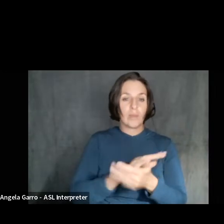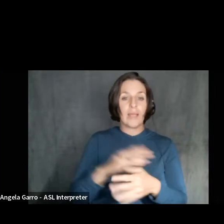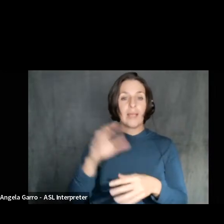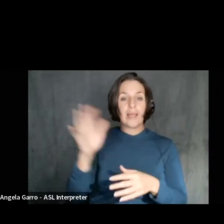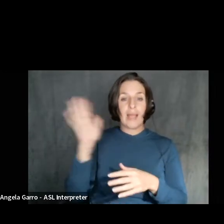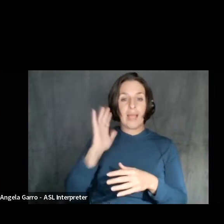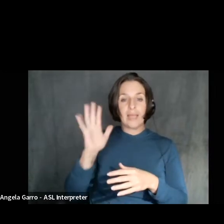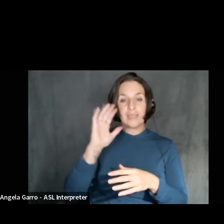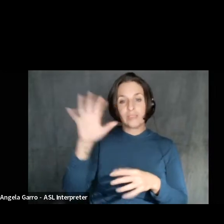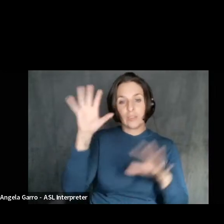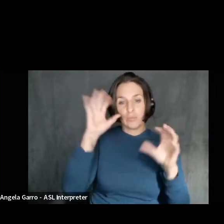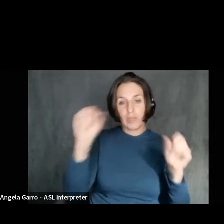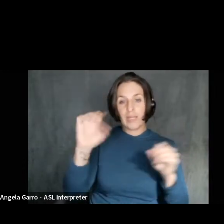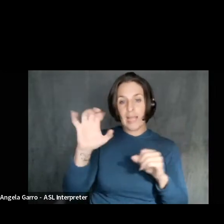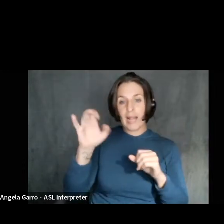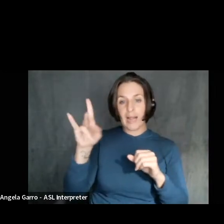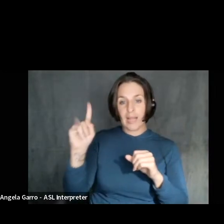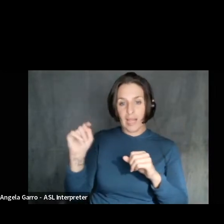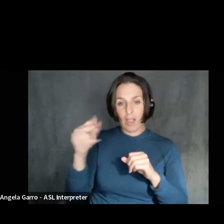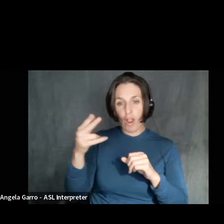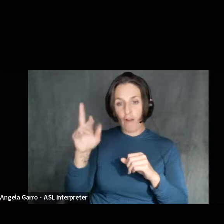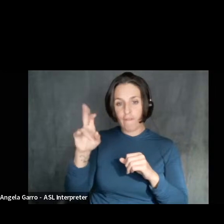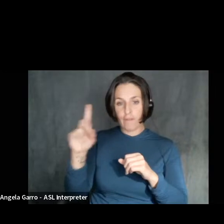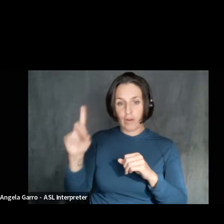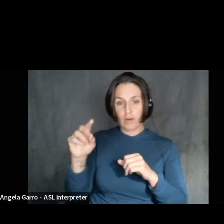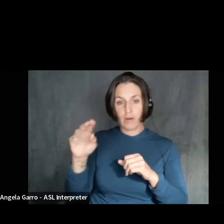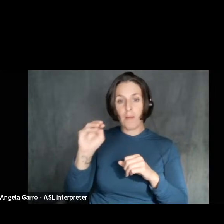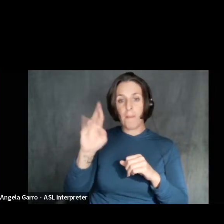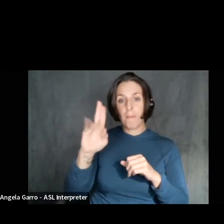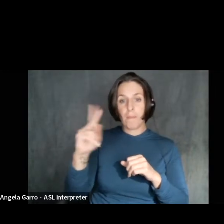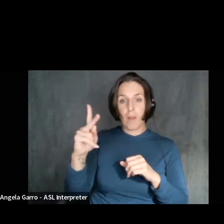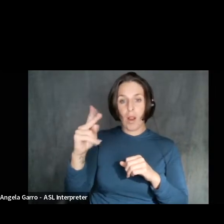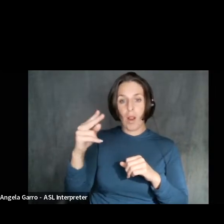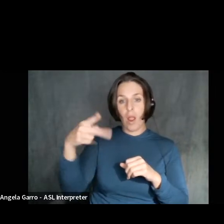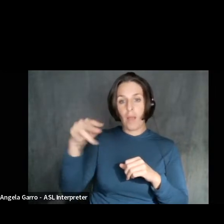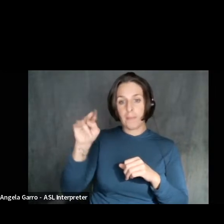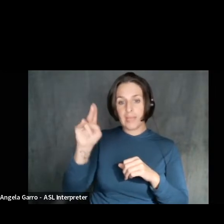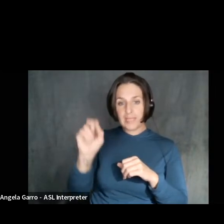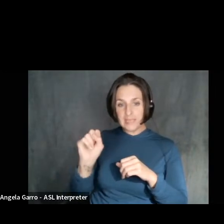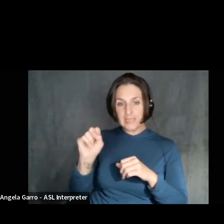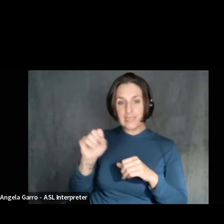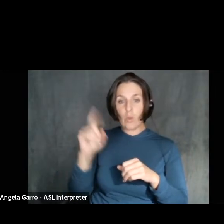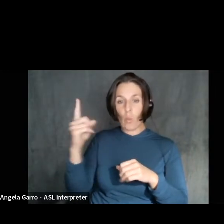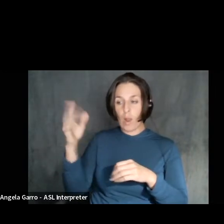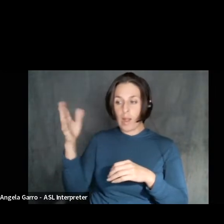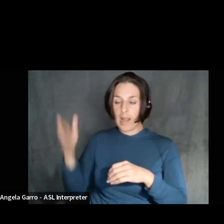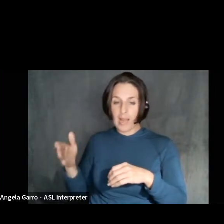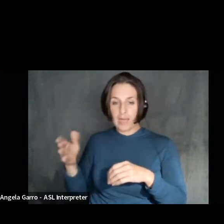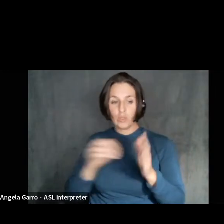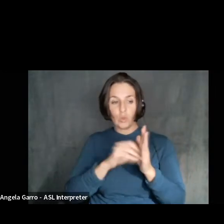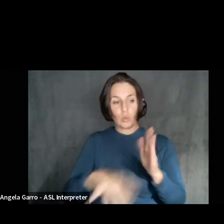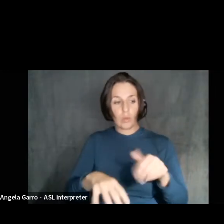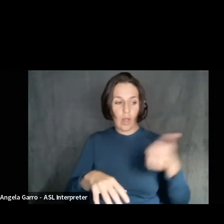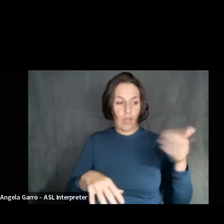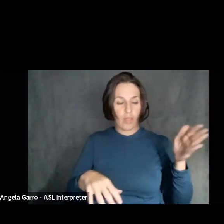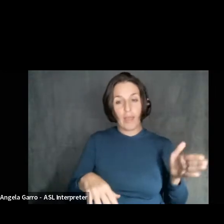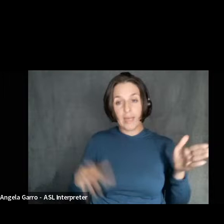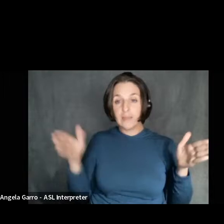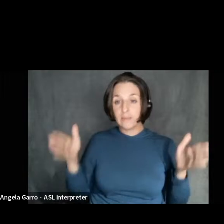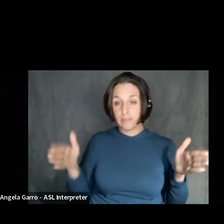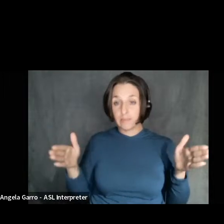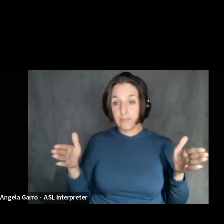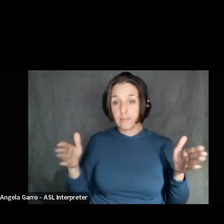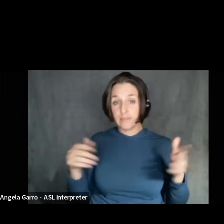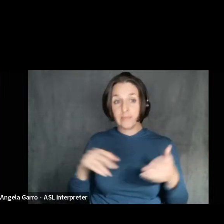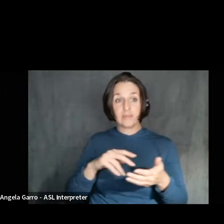defined a university as, quote, Mark Hopkins at one end of a log and a student at the other, end quote. His definition does not say,